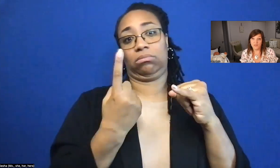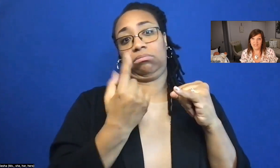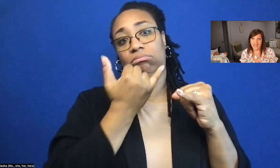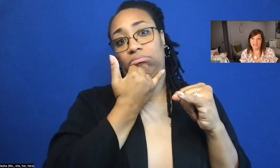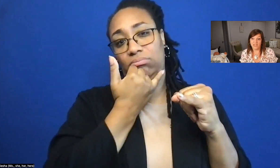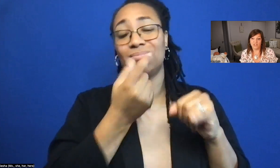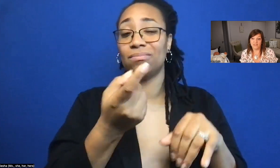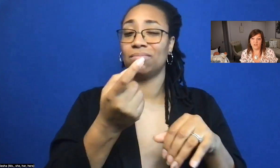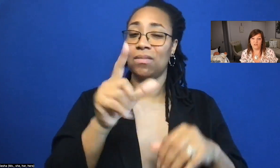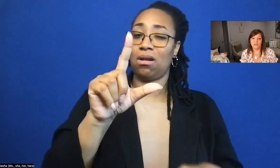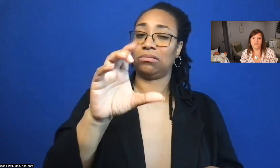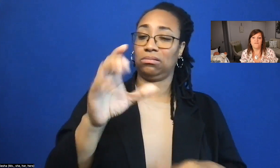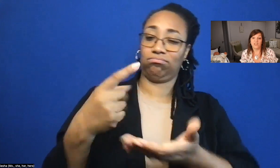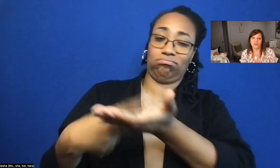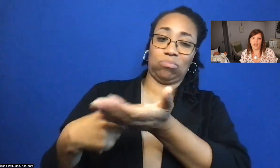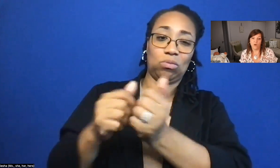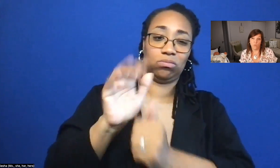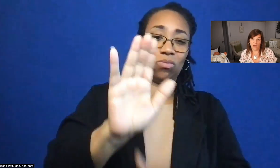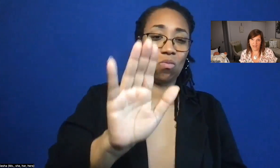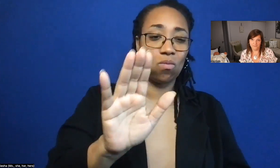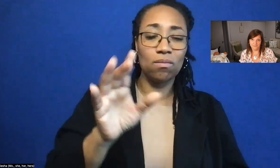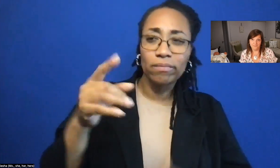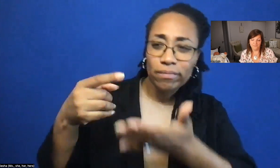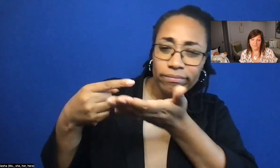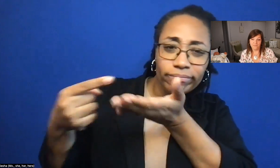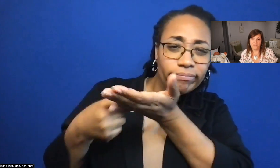with a lactation consultant to figure out why.